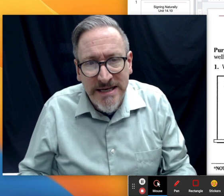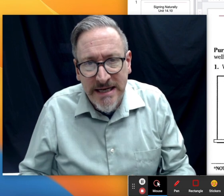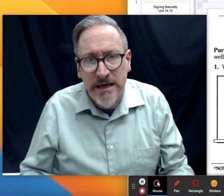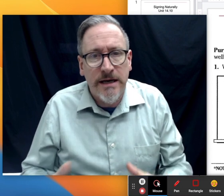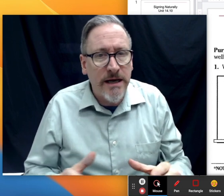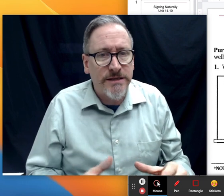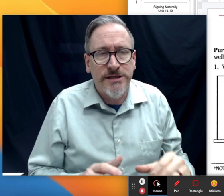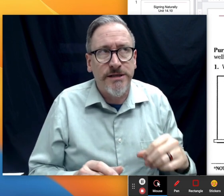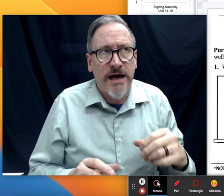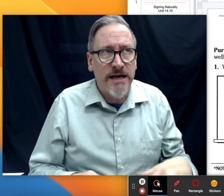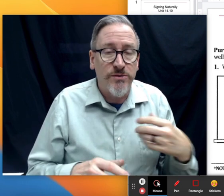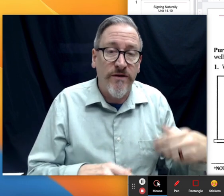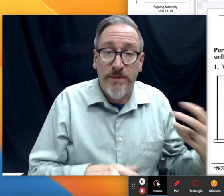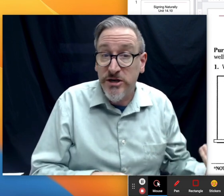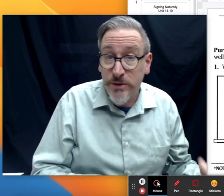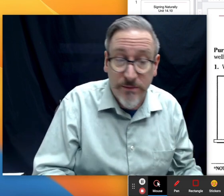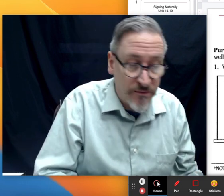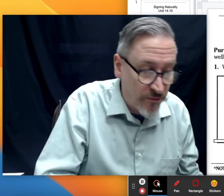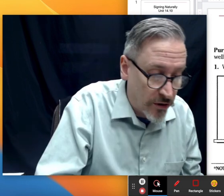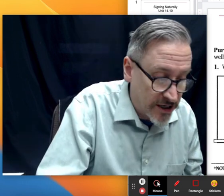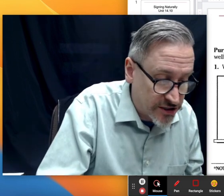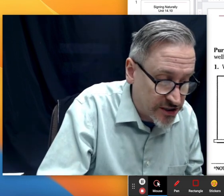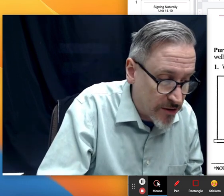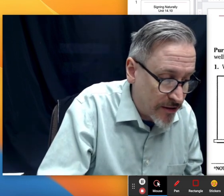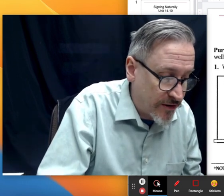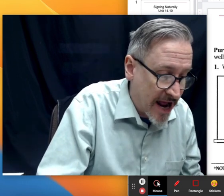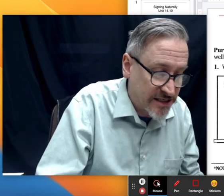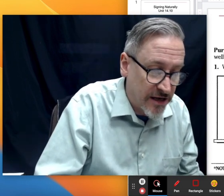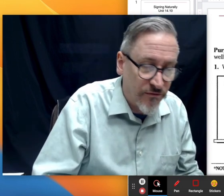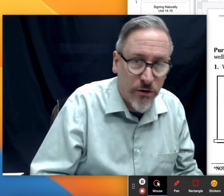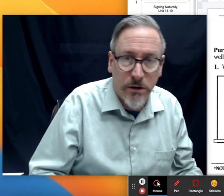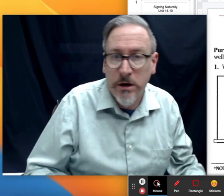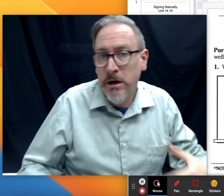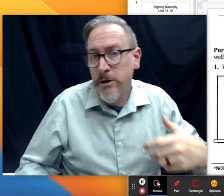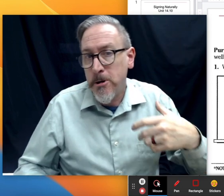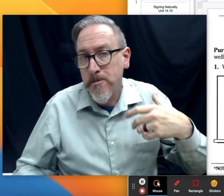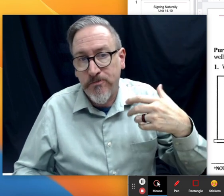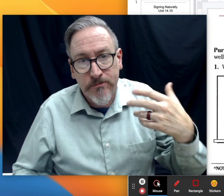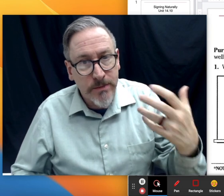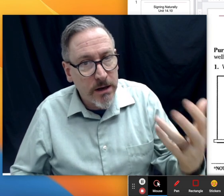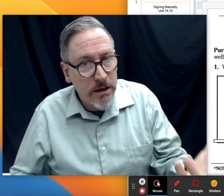same idea. It's as we've been doing before. It's just rather than asking for